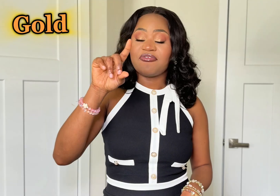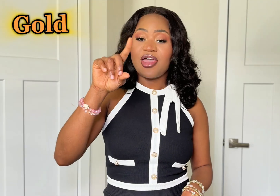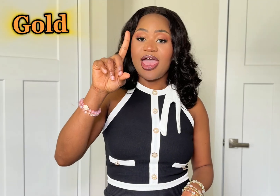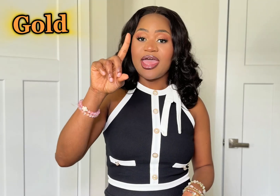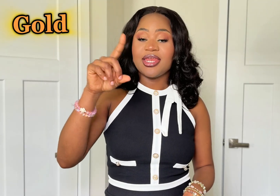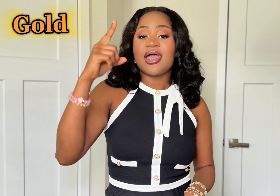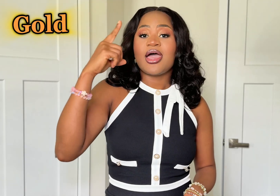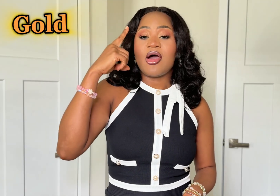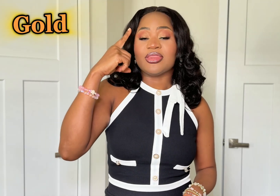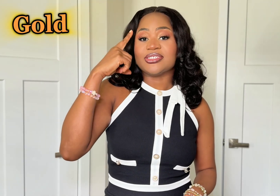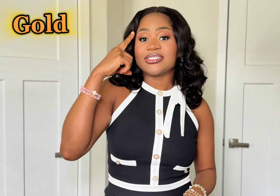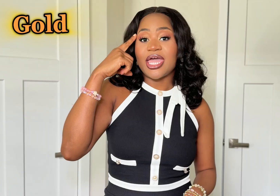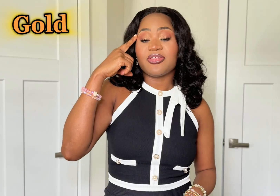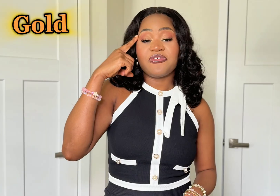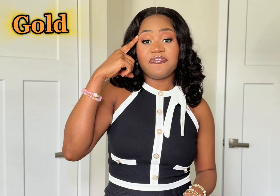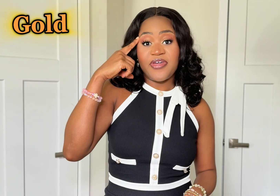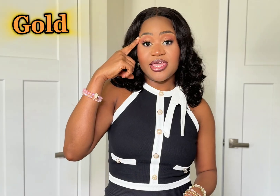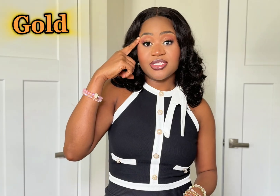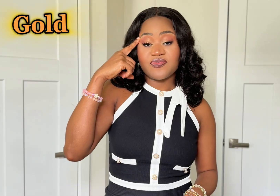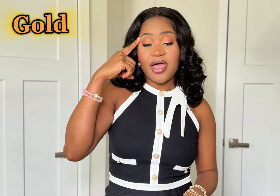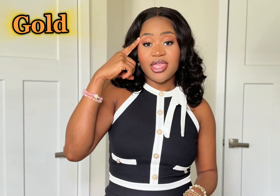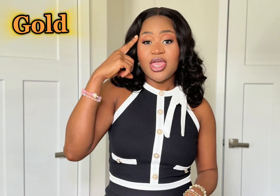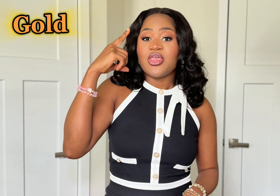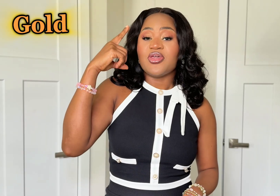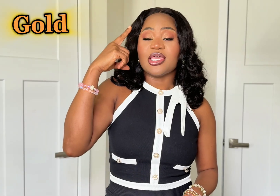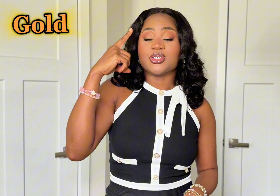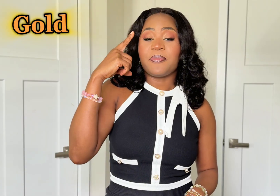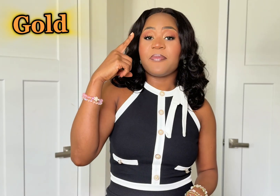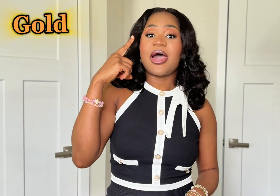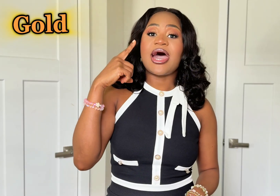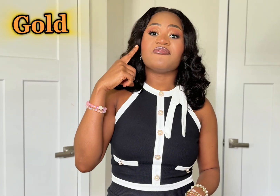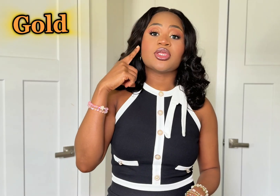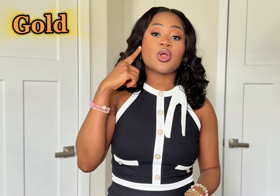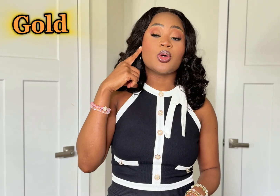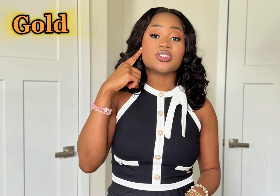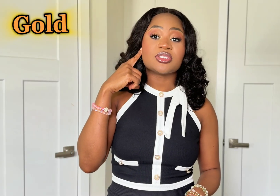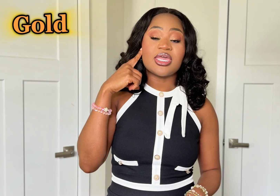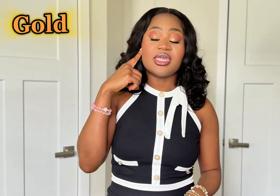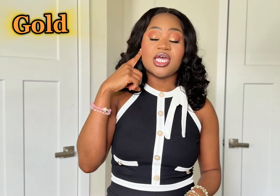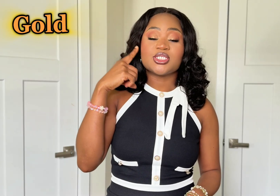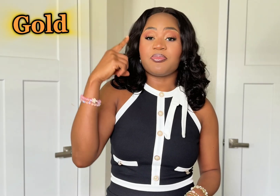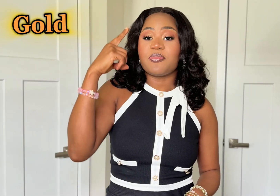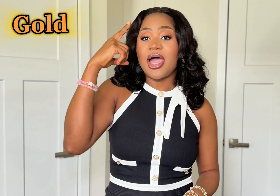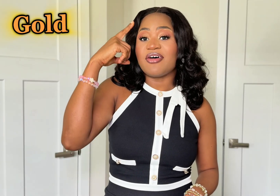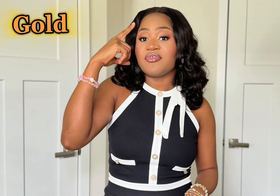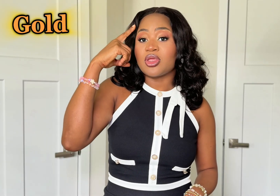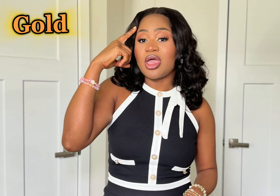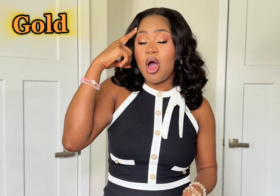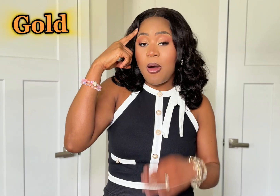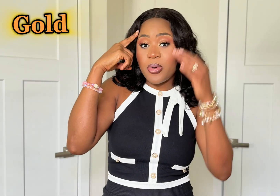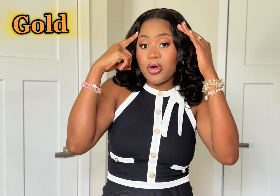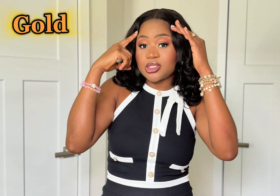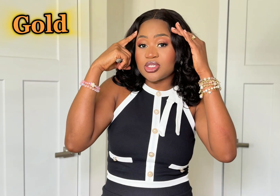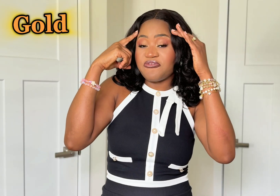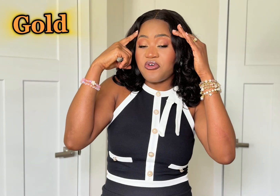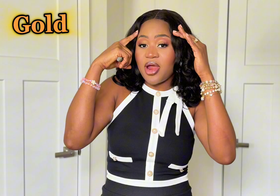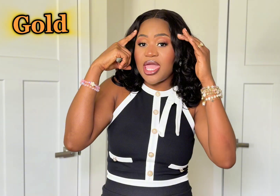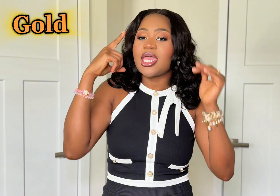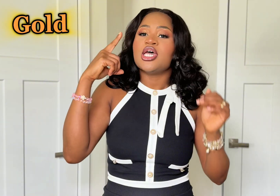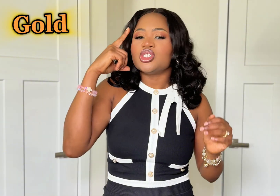your hand on the side of your face, right? Some people have it close to the ear, some people have it upper to the forehead. Just